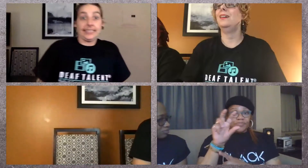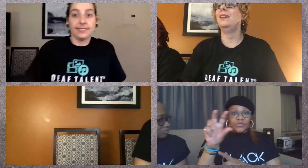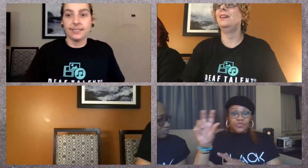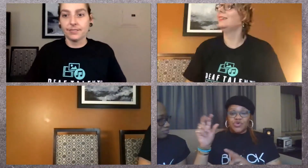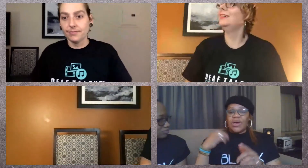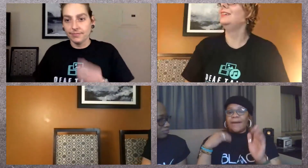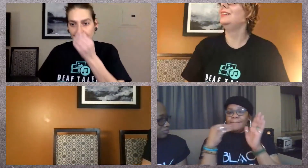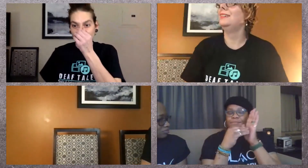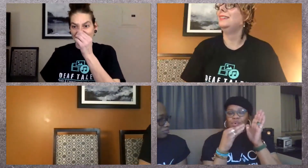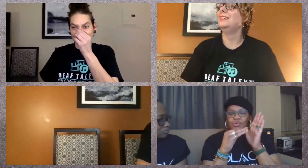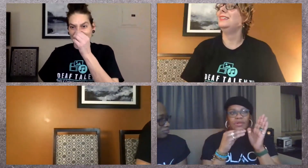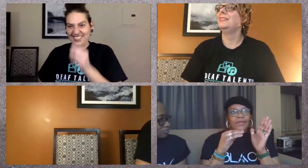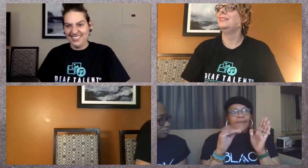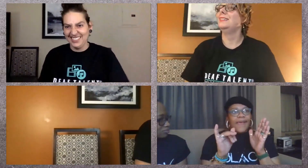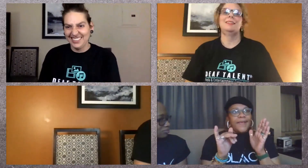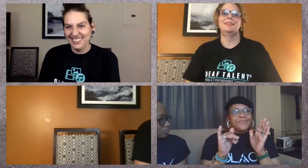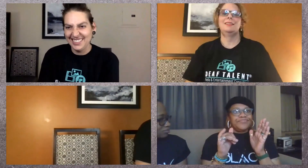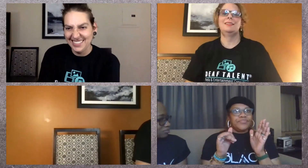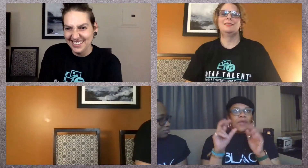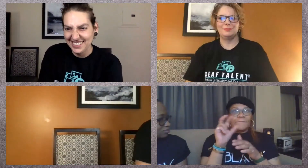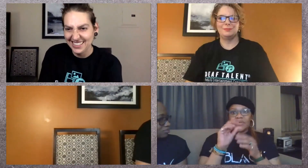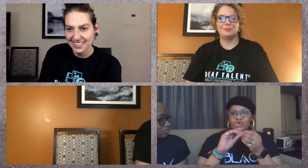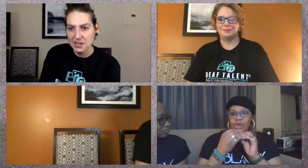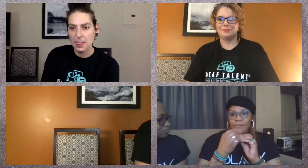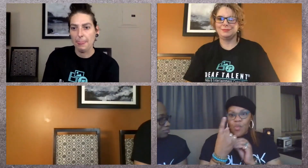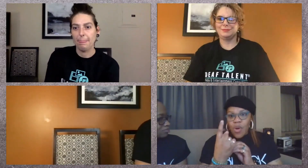It's a TV show.